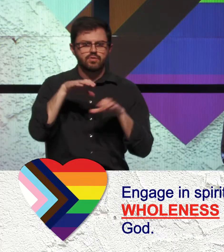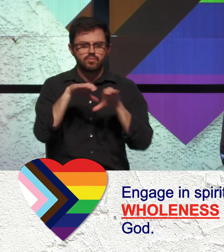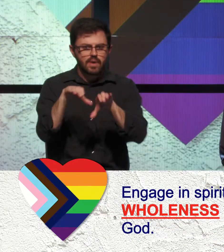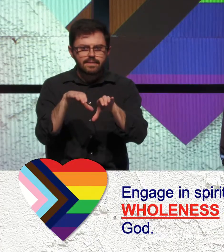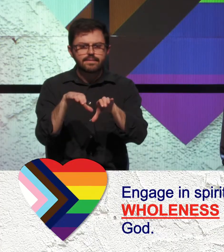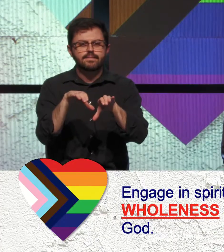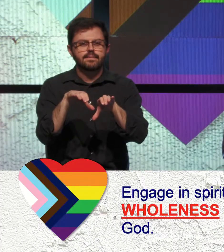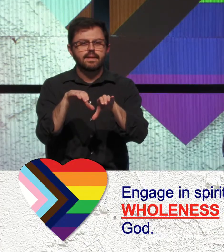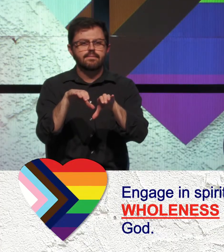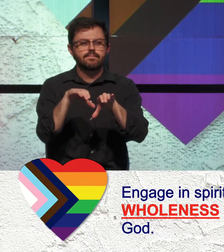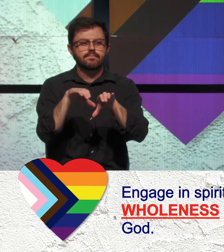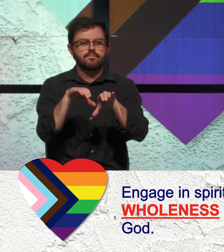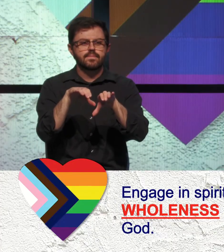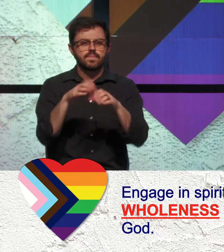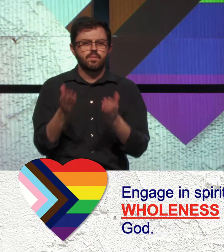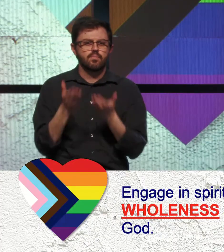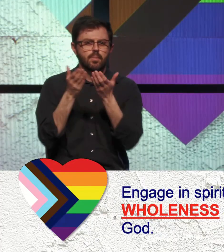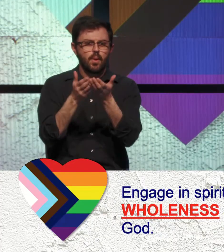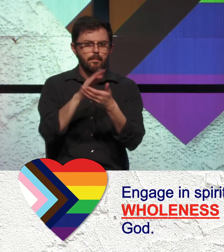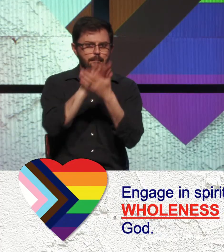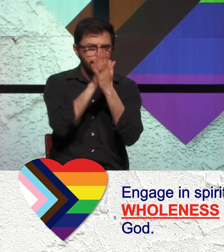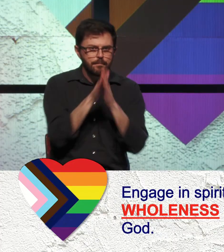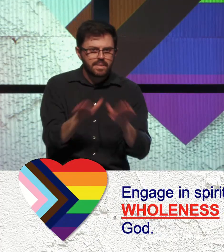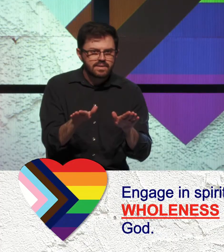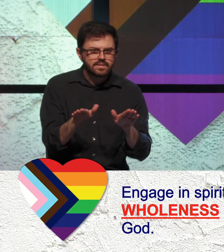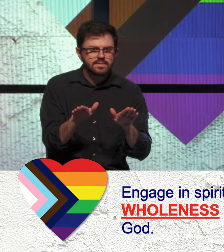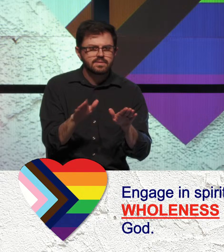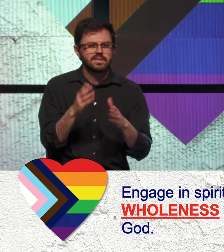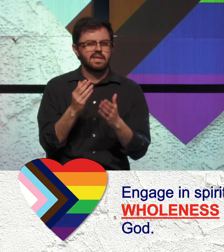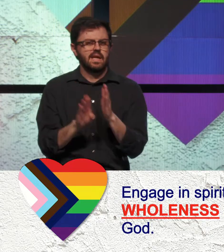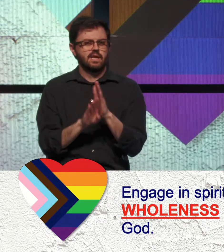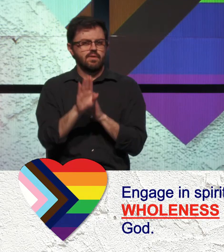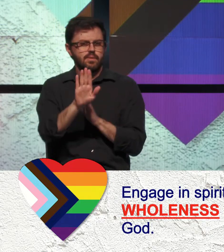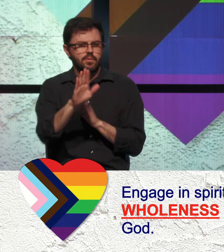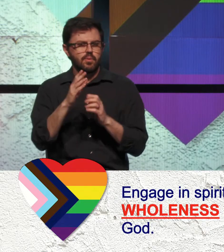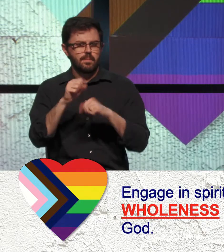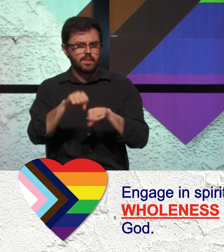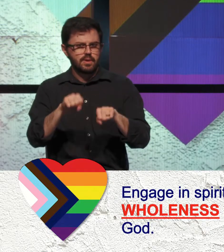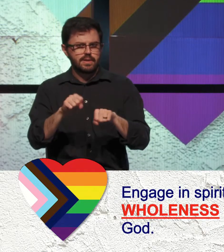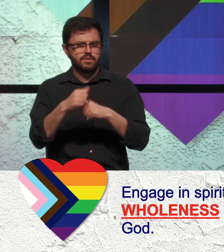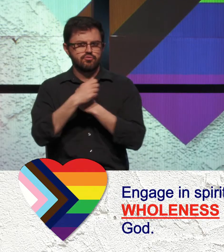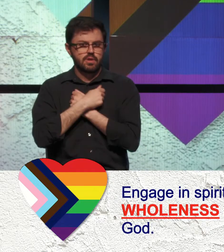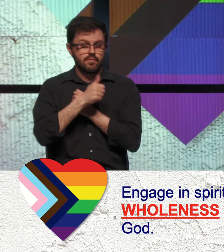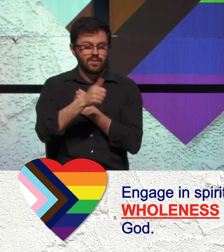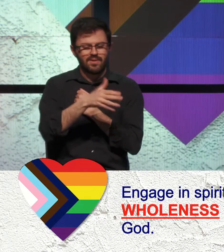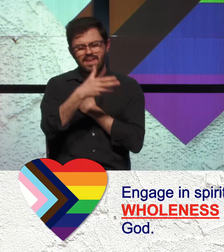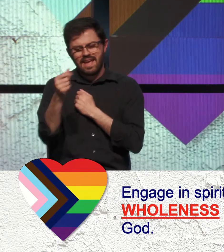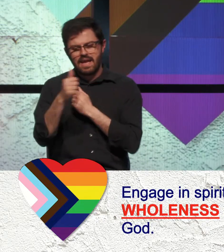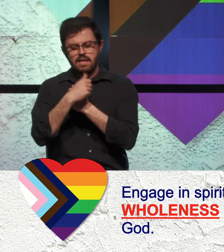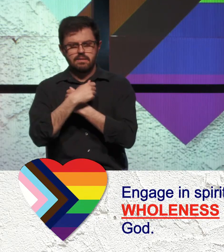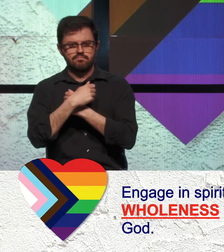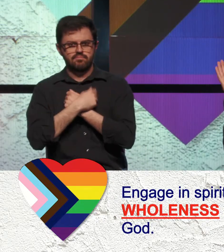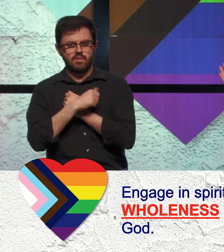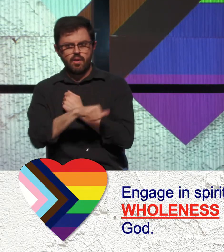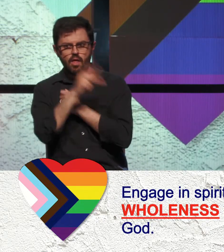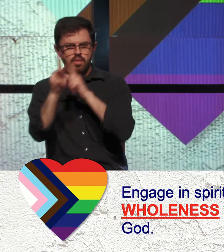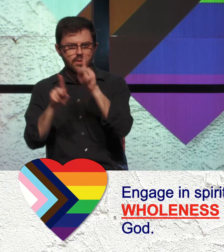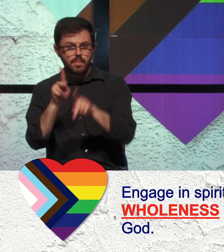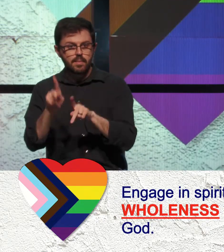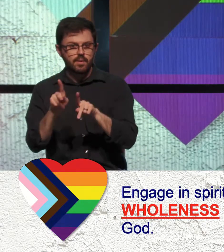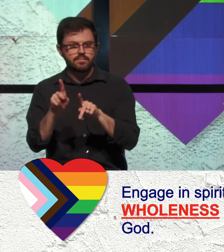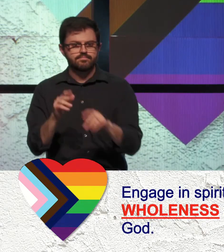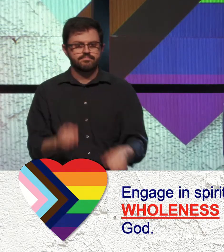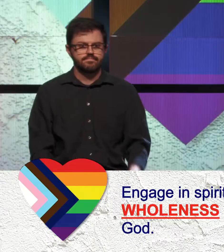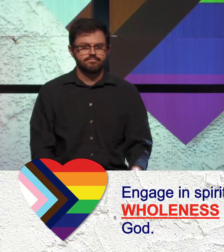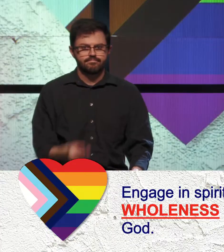grow your ability to love yourself and to love others. You know, here's the truth about me, and this is just me. I